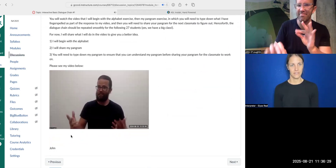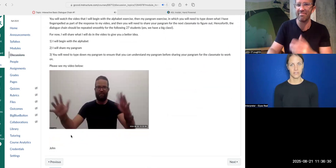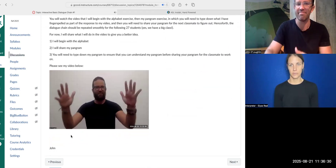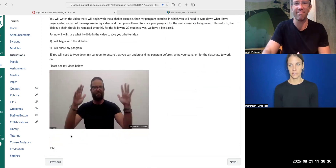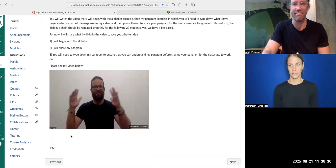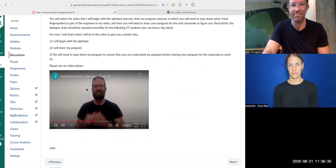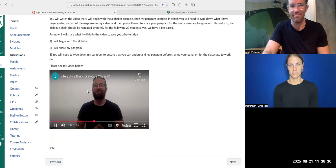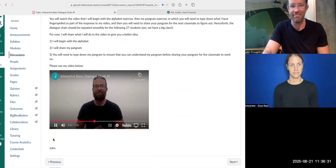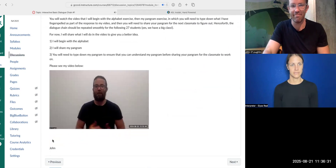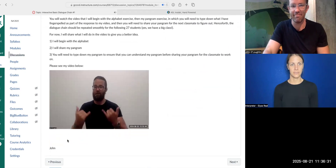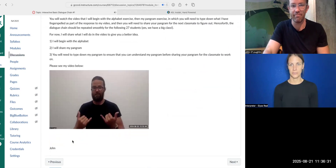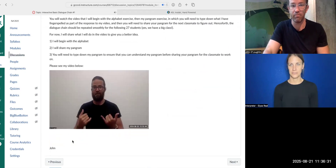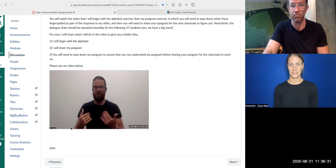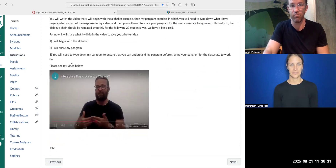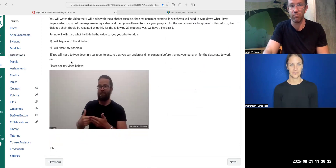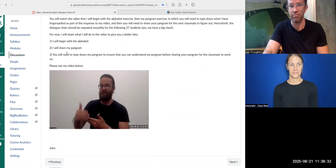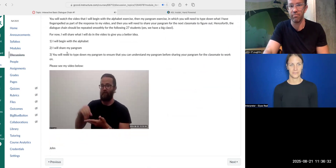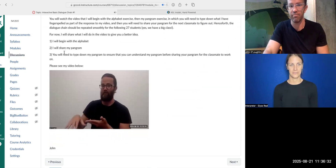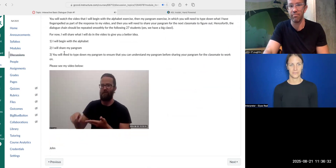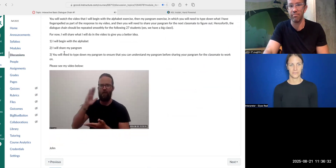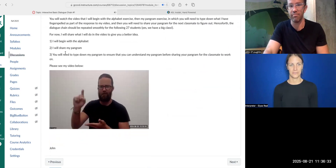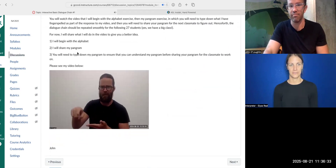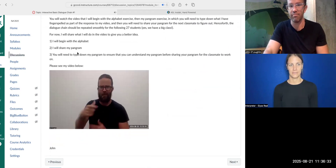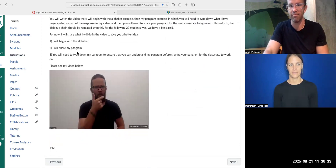see the finger spelling there. Simple.